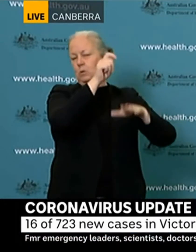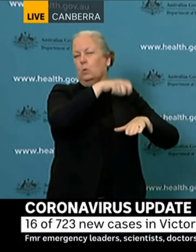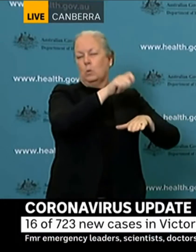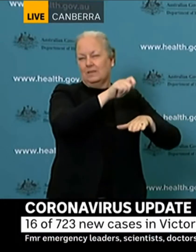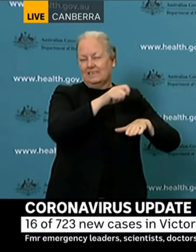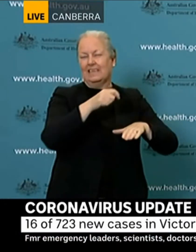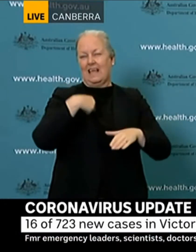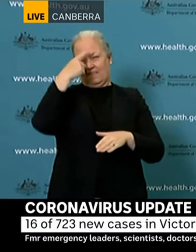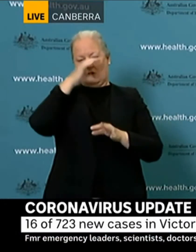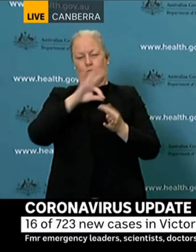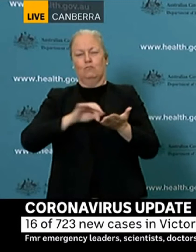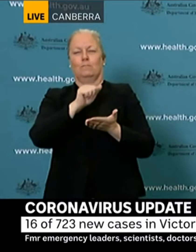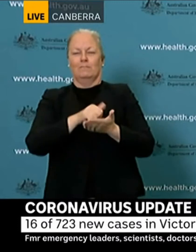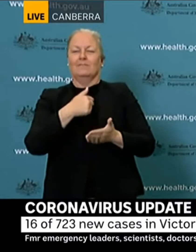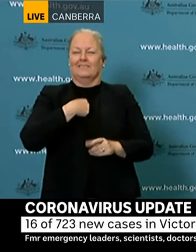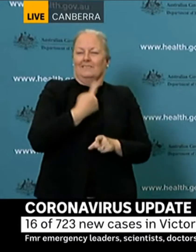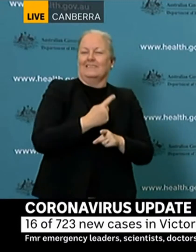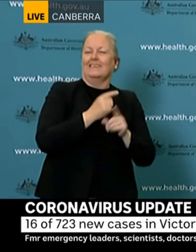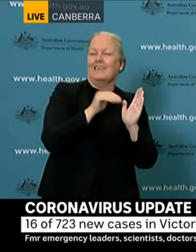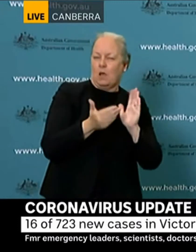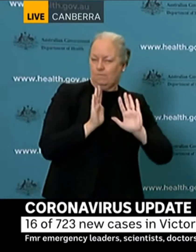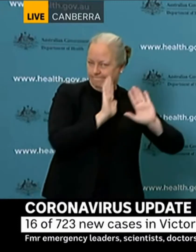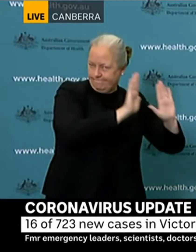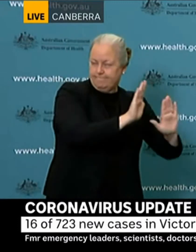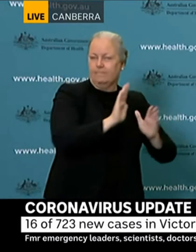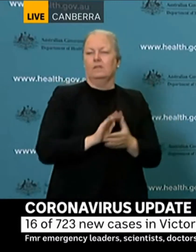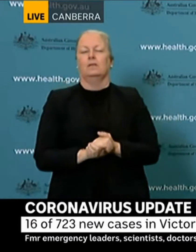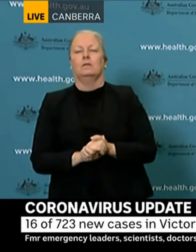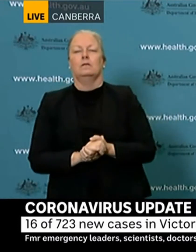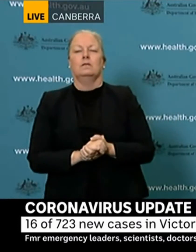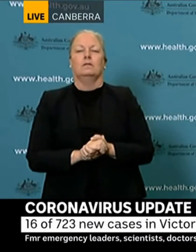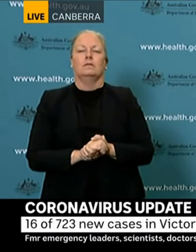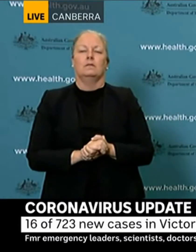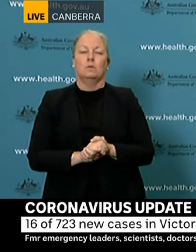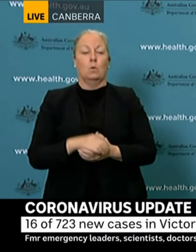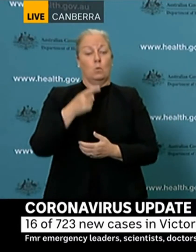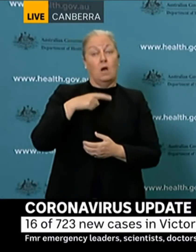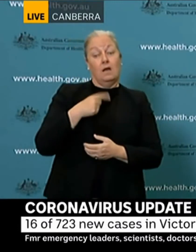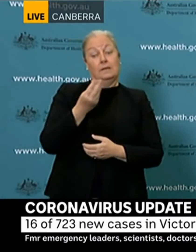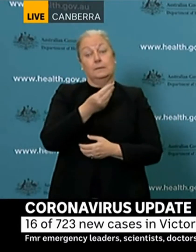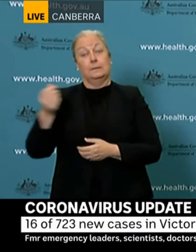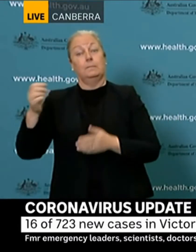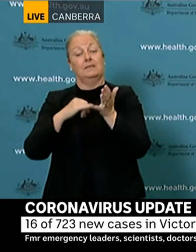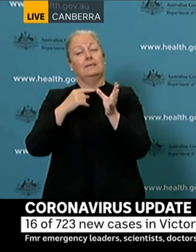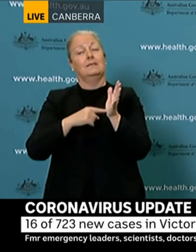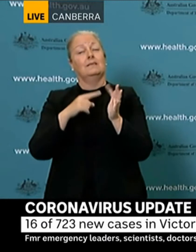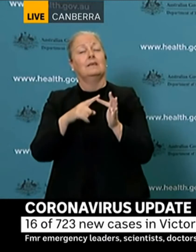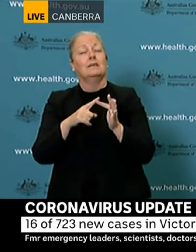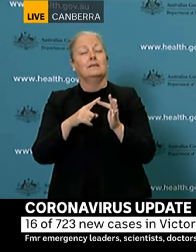think I really should be commenting too much on that. In terms of why certain states are